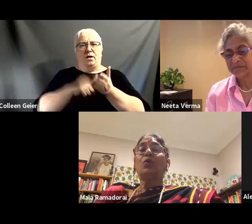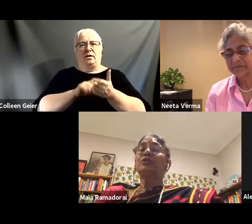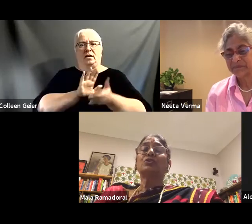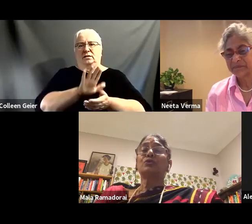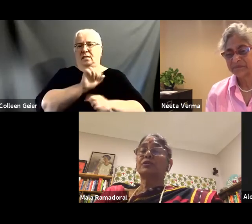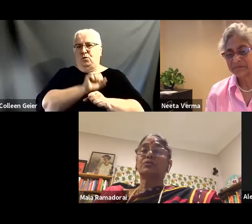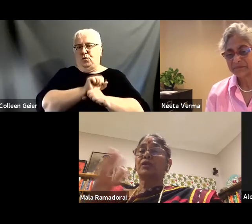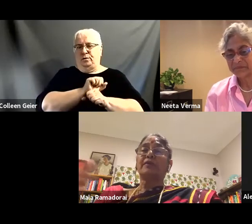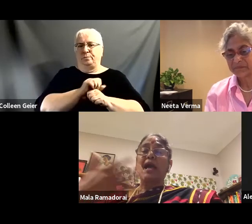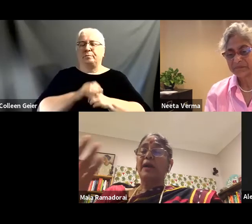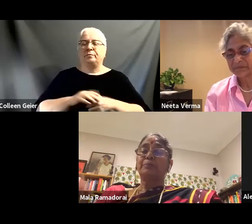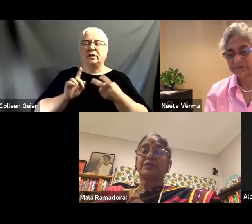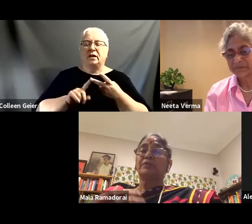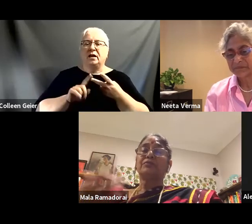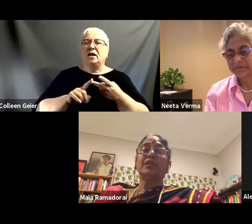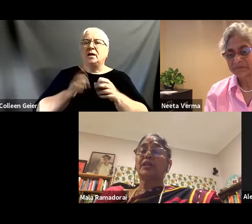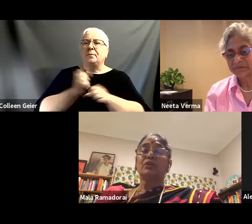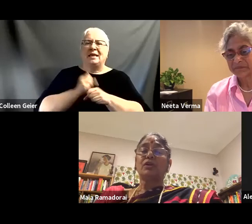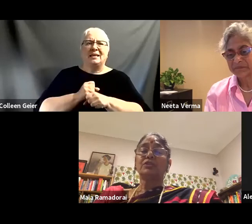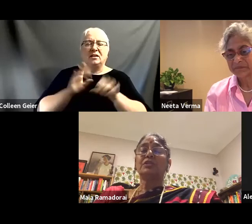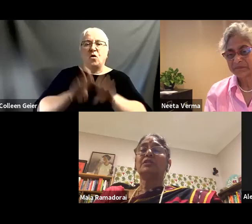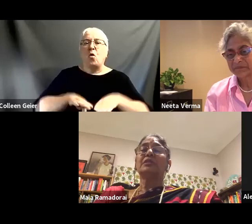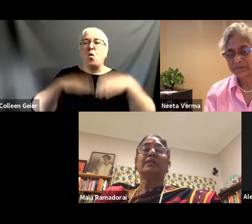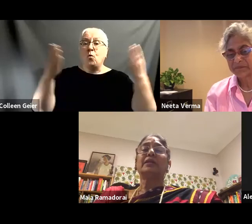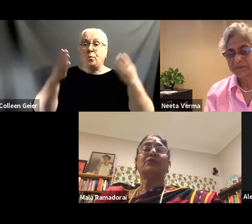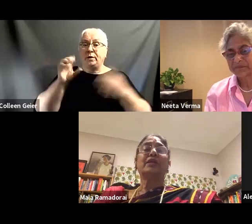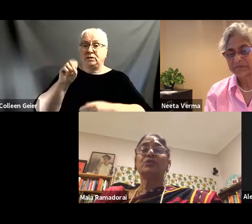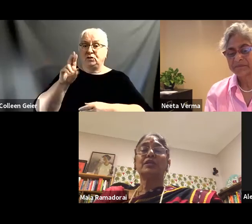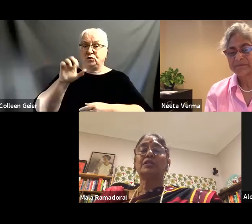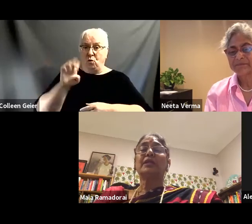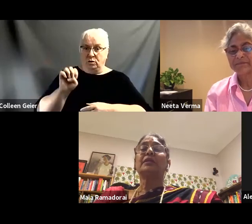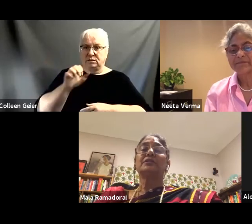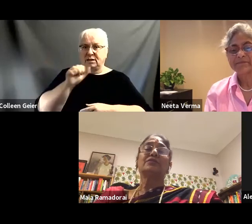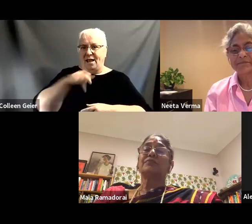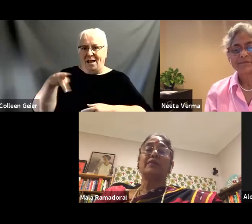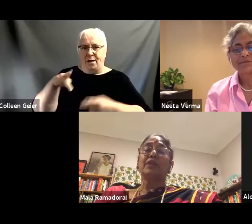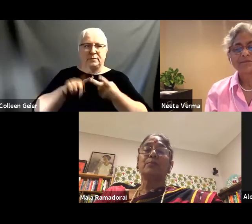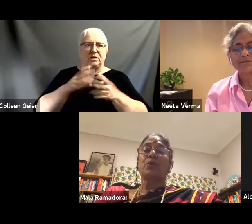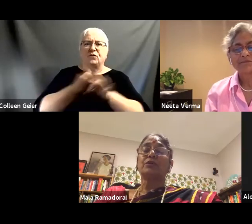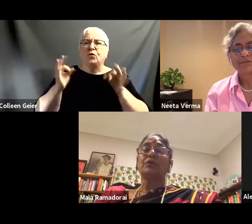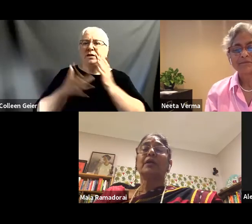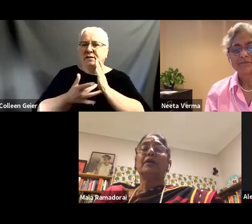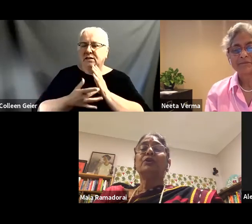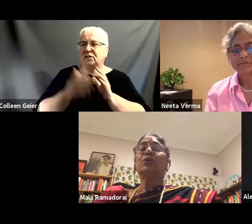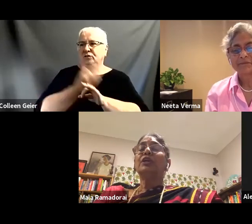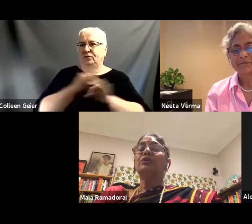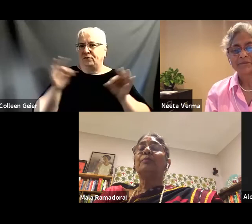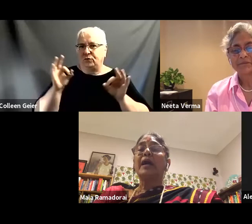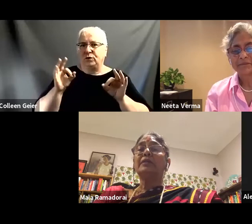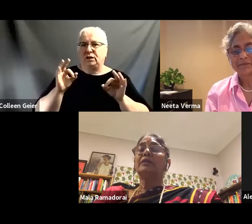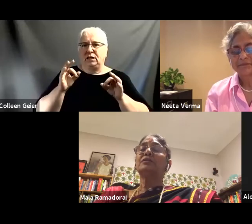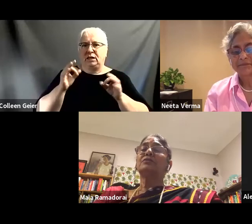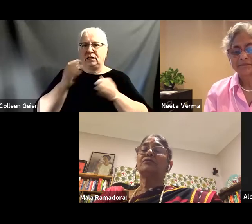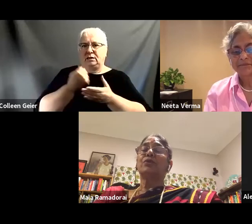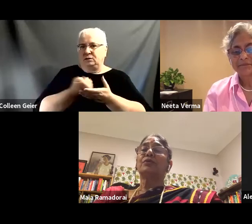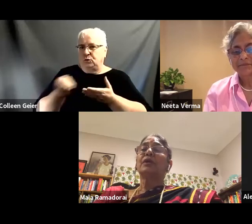open source whatever apps and free technologies. I think for education, I think this is very, very important. We don't need to